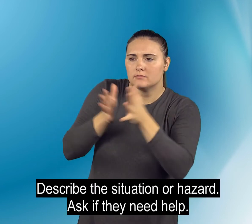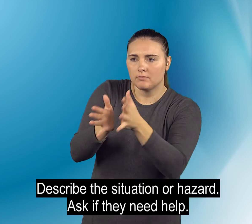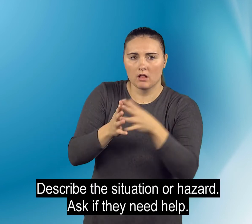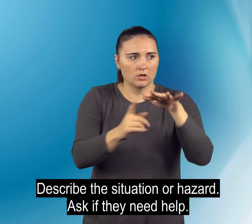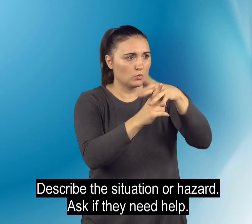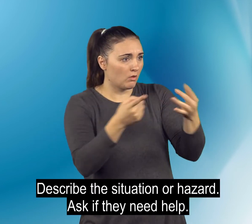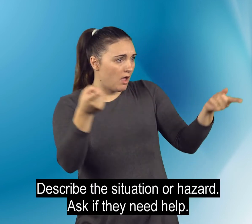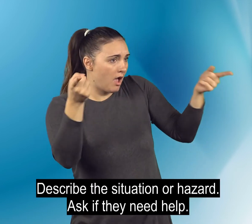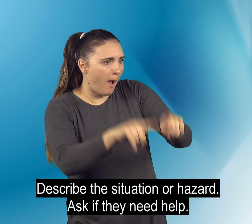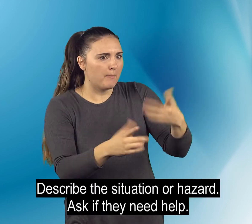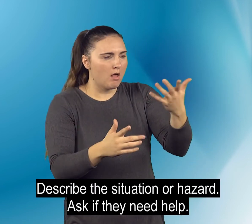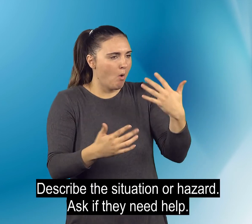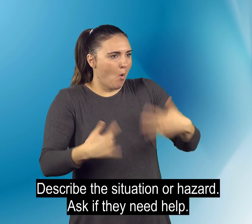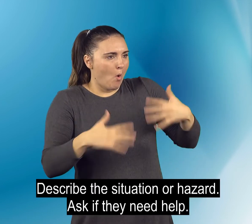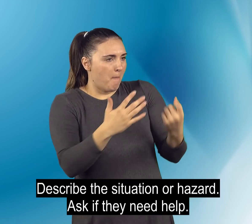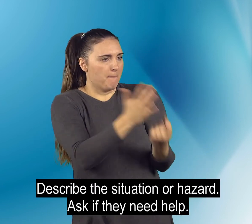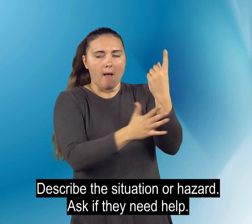Describe the situation or hazard.